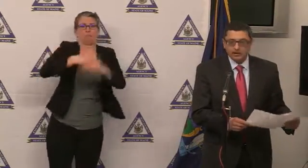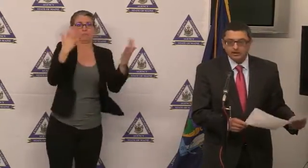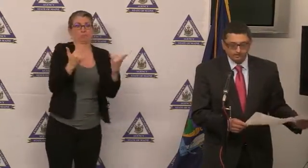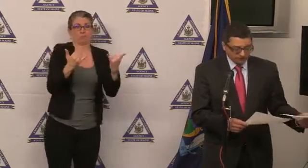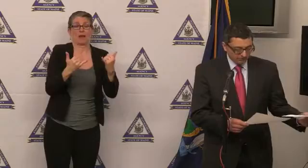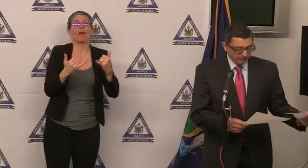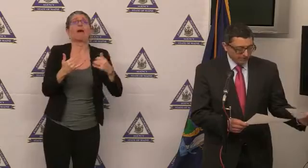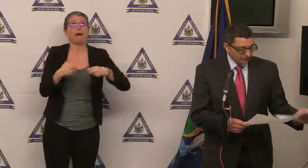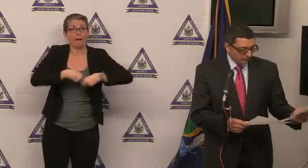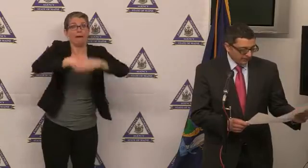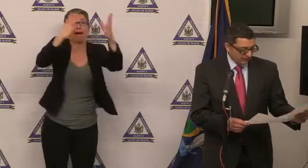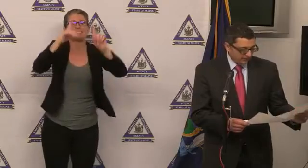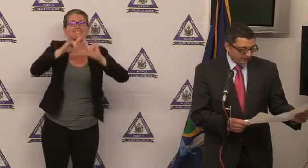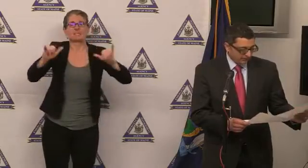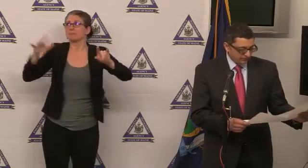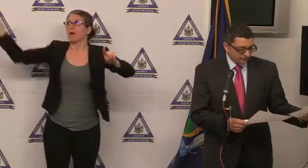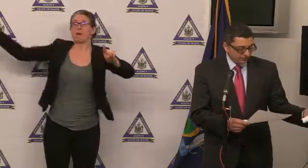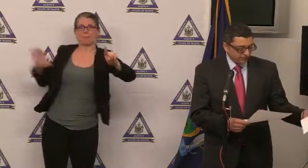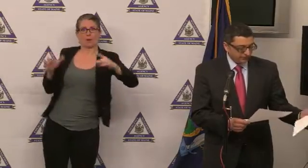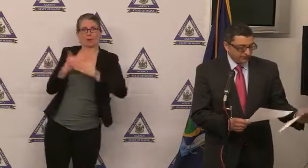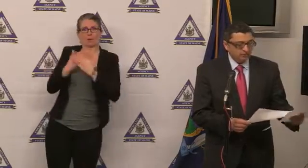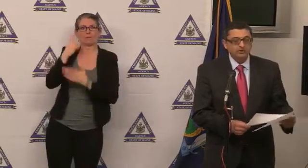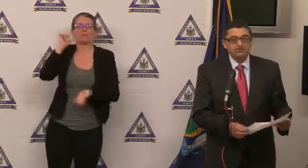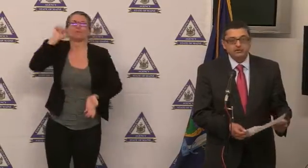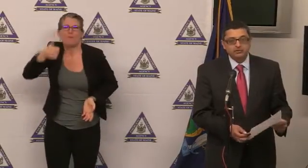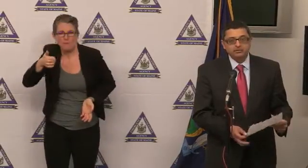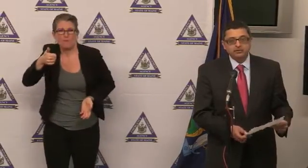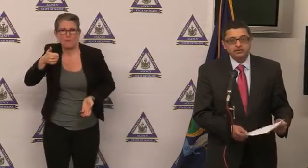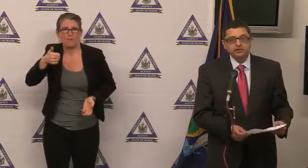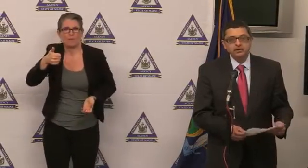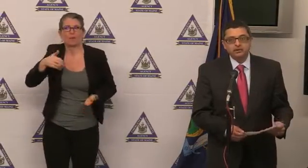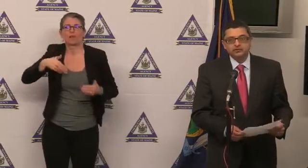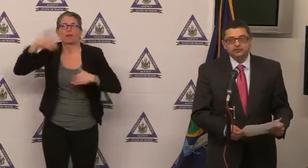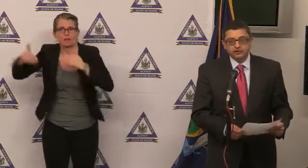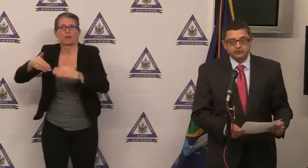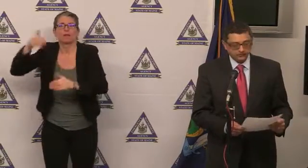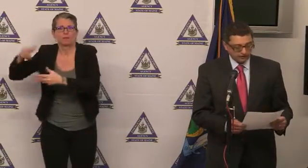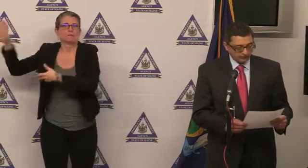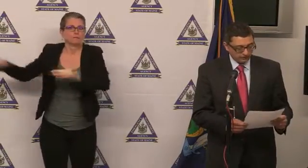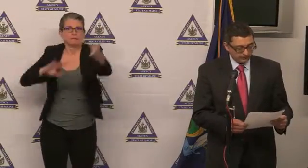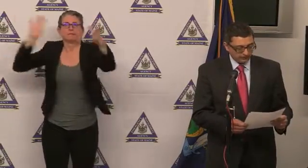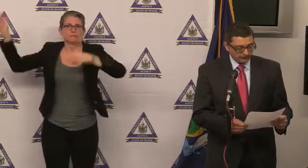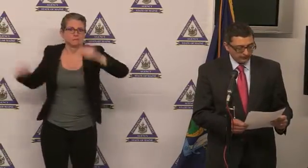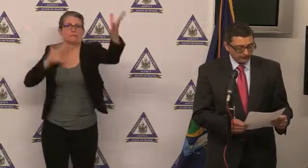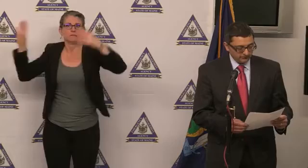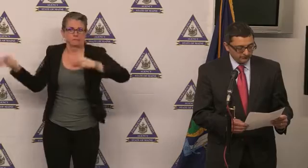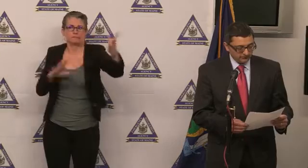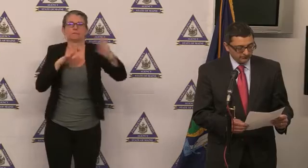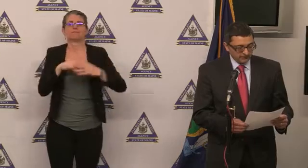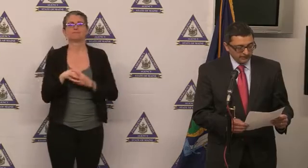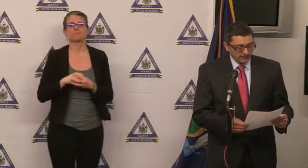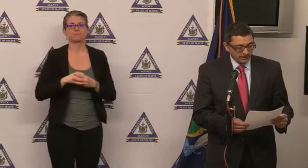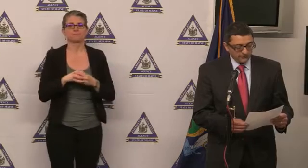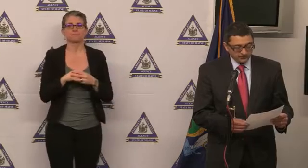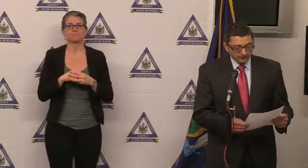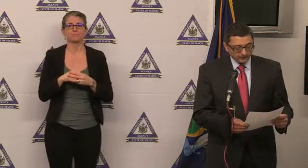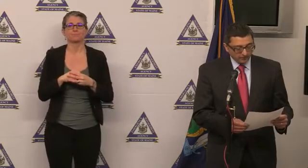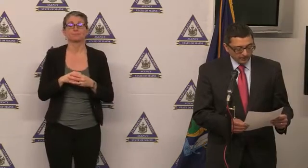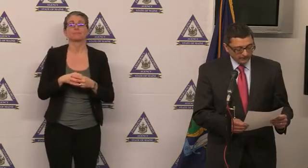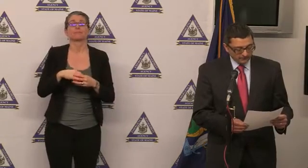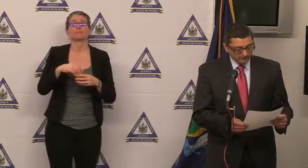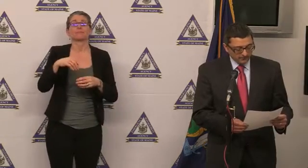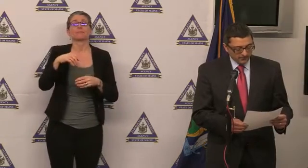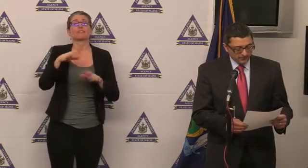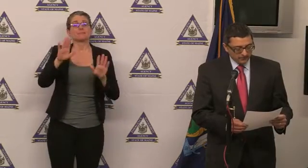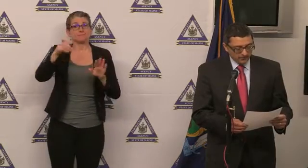Finally, I'll just provide a quick update with respect to availability of scarce medical resources. As of this